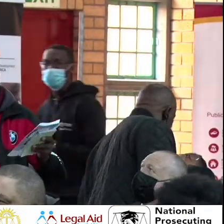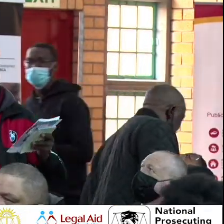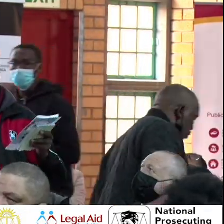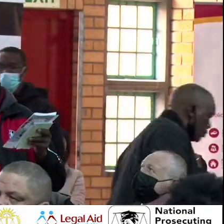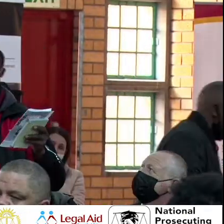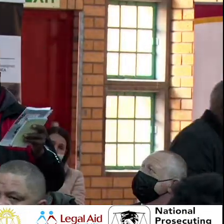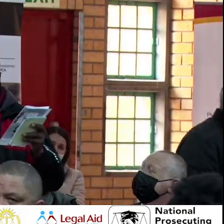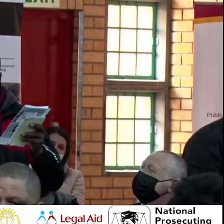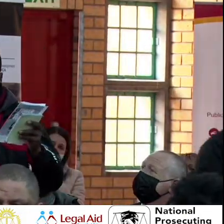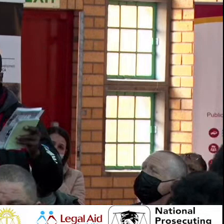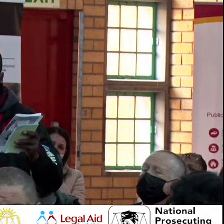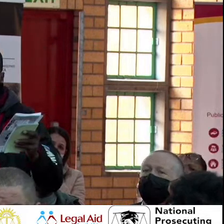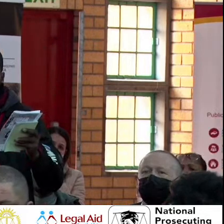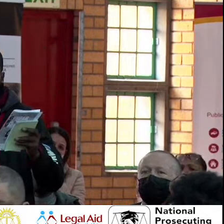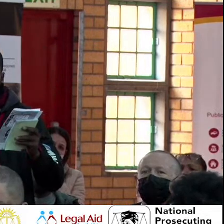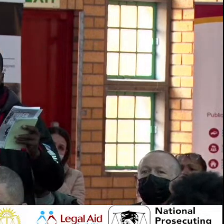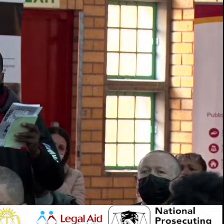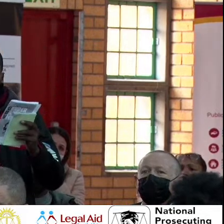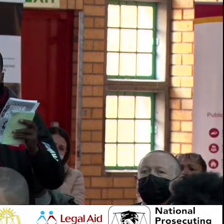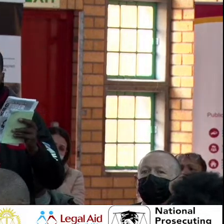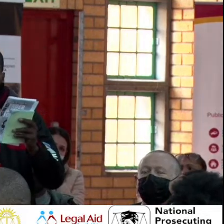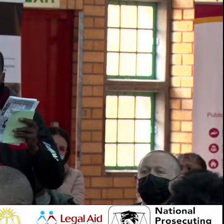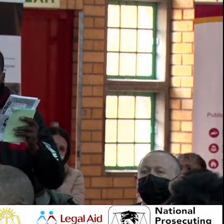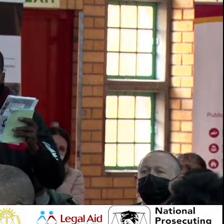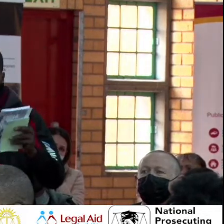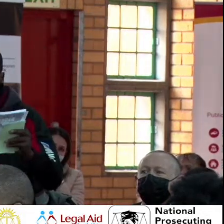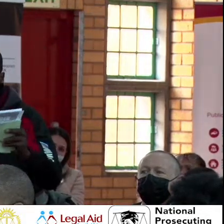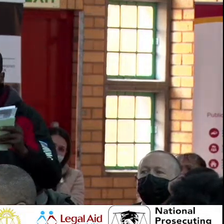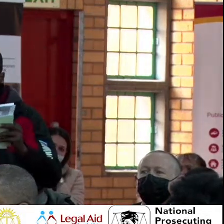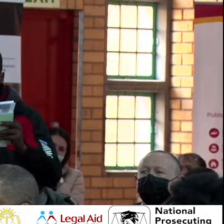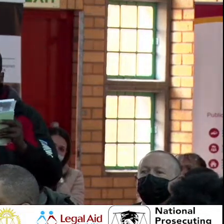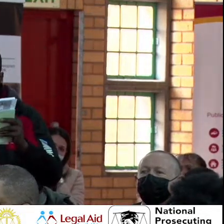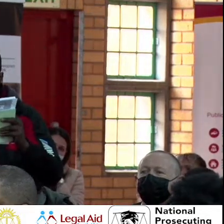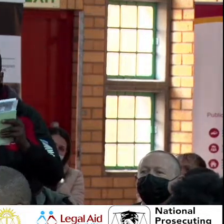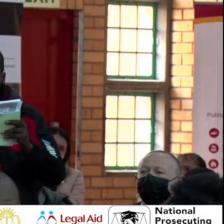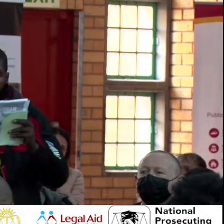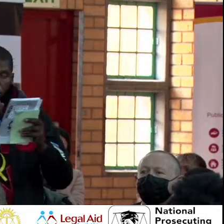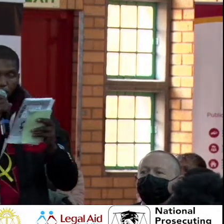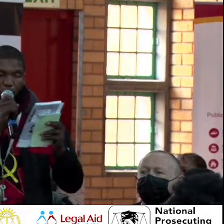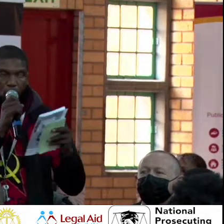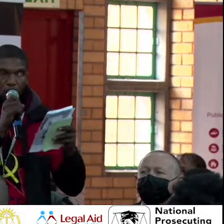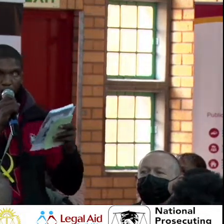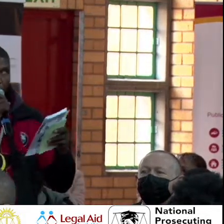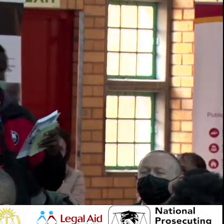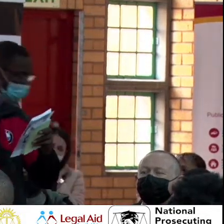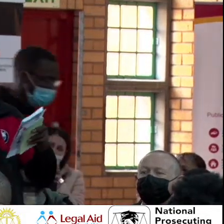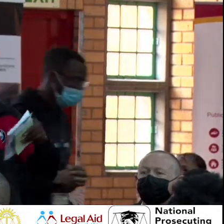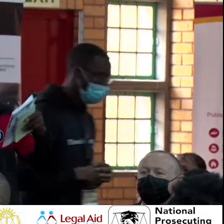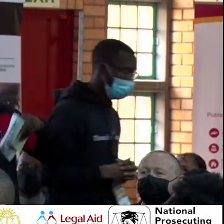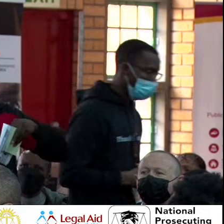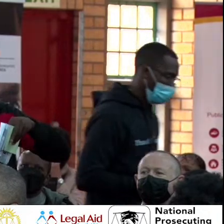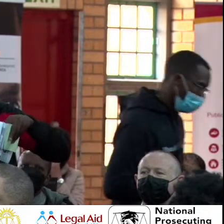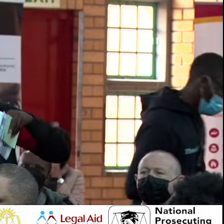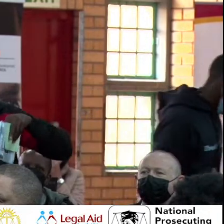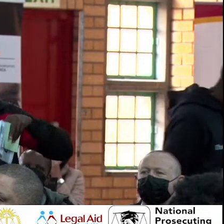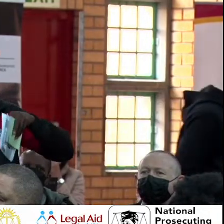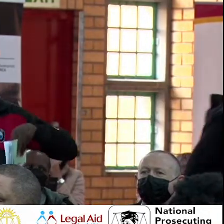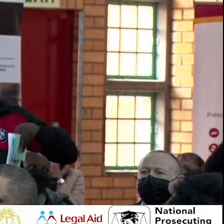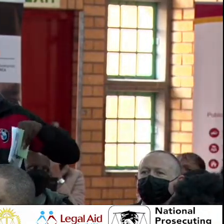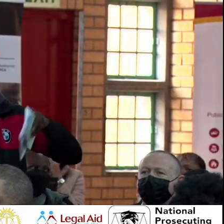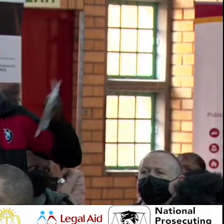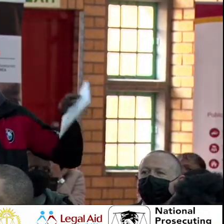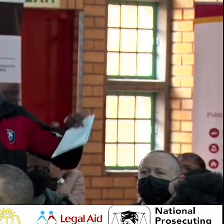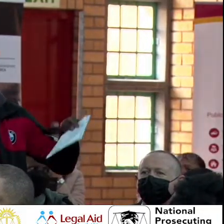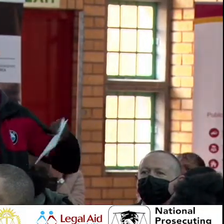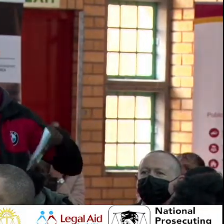Delft. We would love that as a resource center so that we can be able, if it can build a